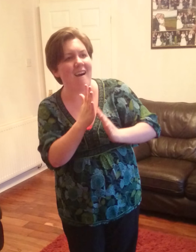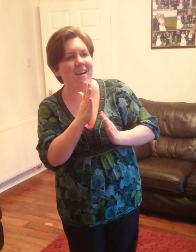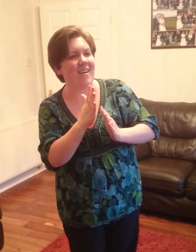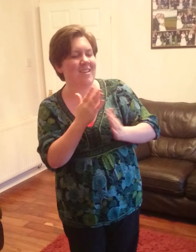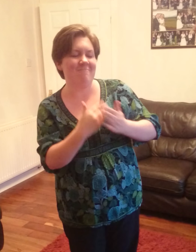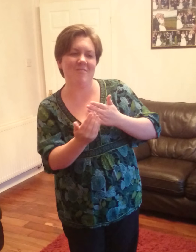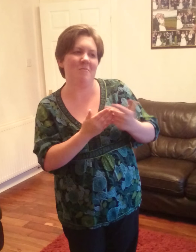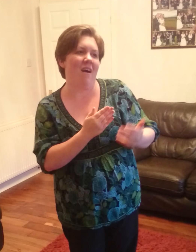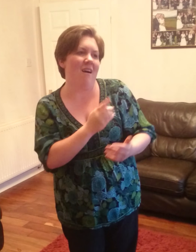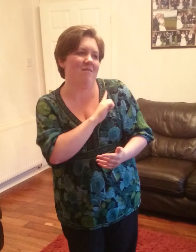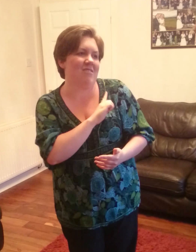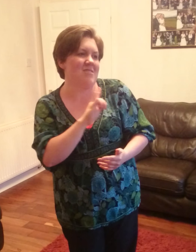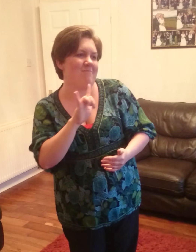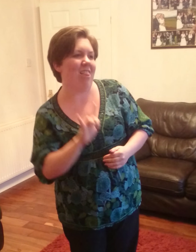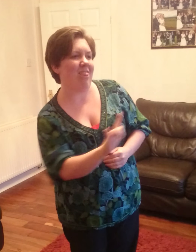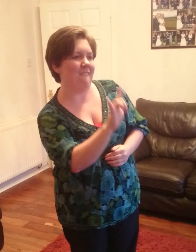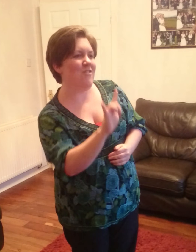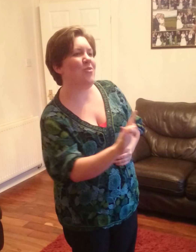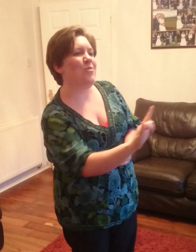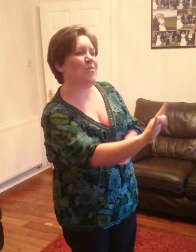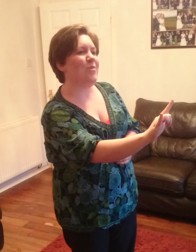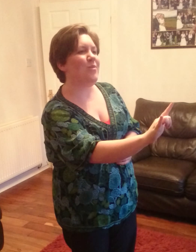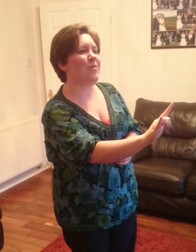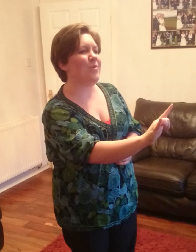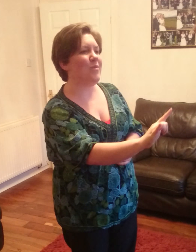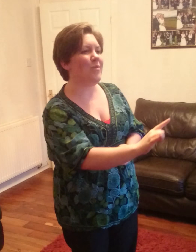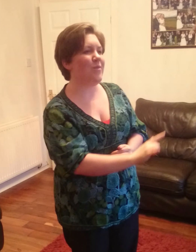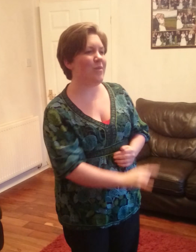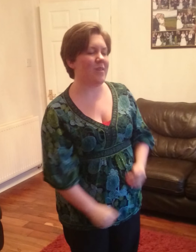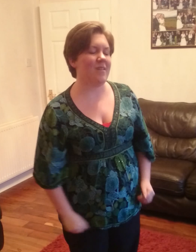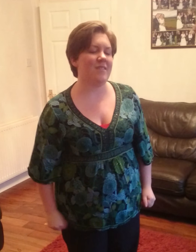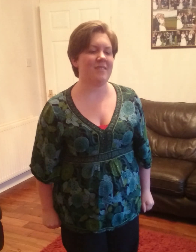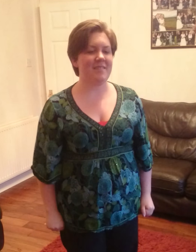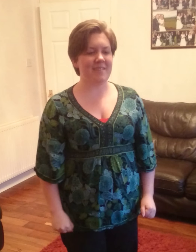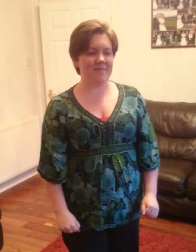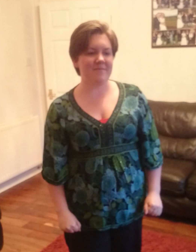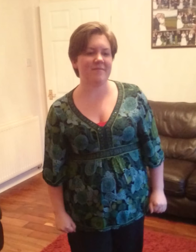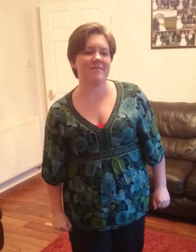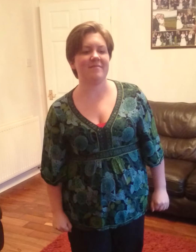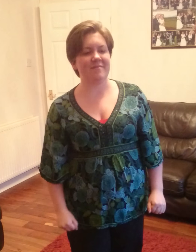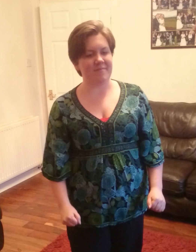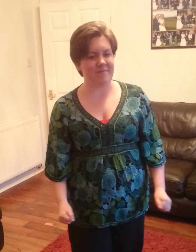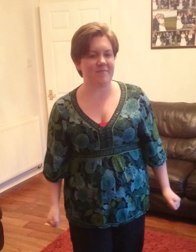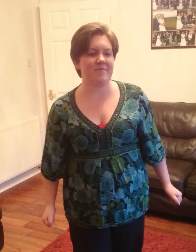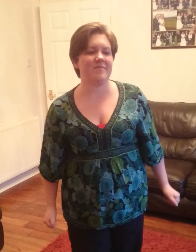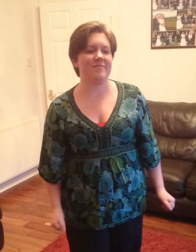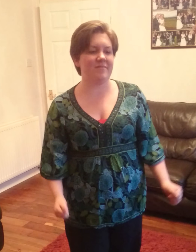fire I'm sending all my love to you I'm sending you